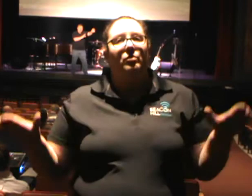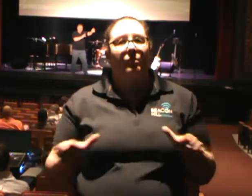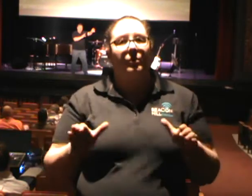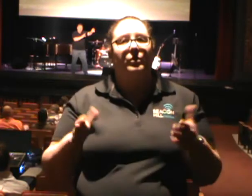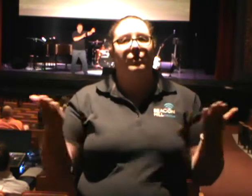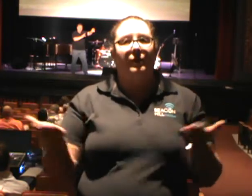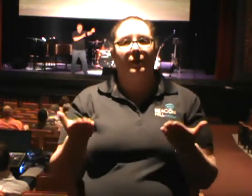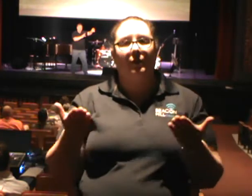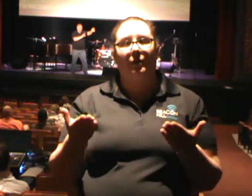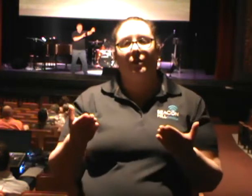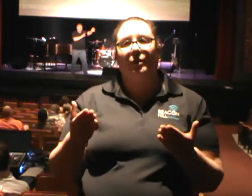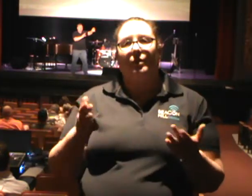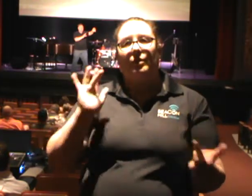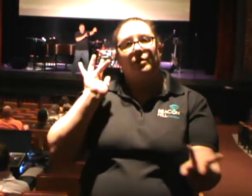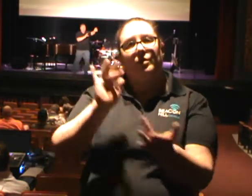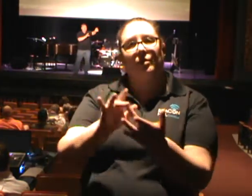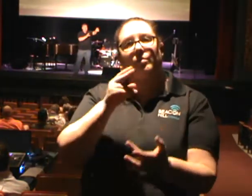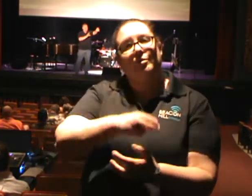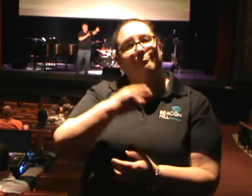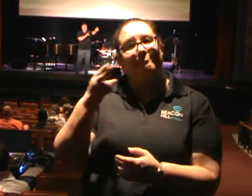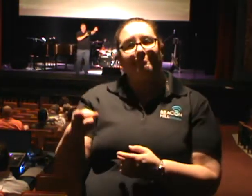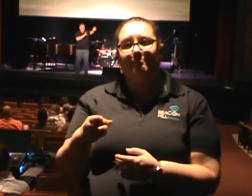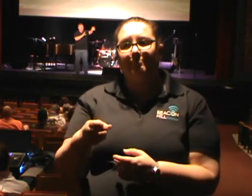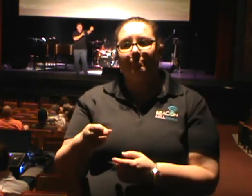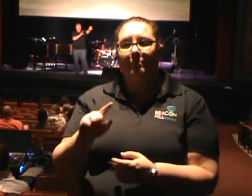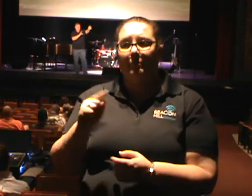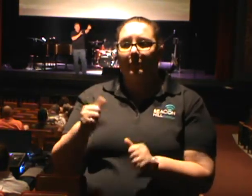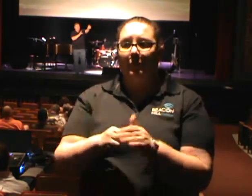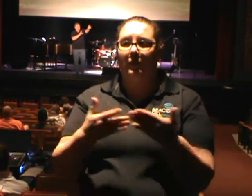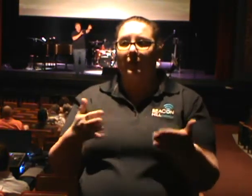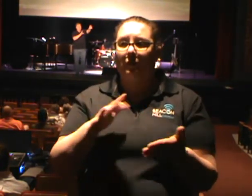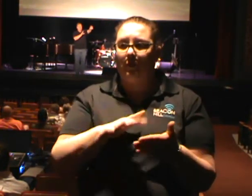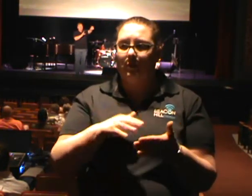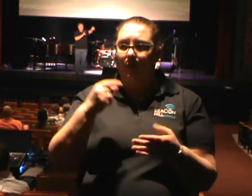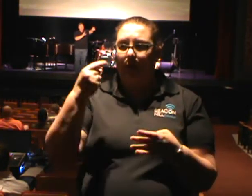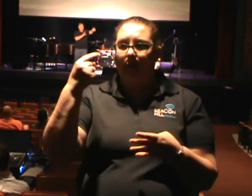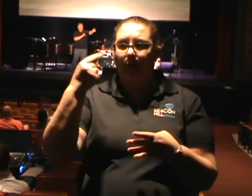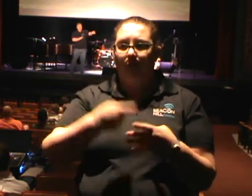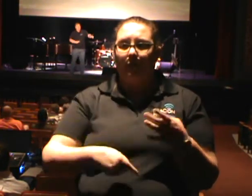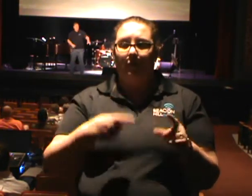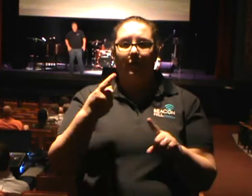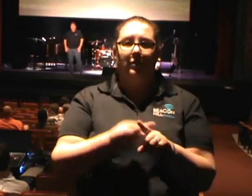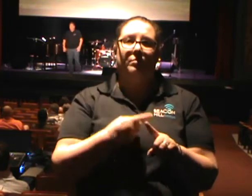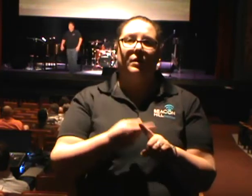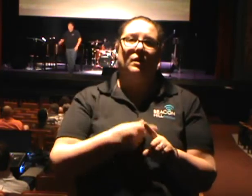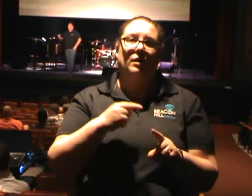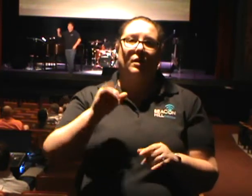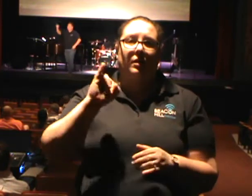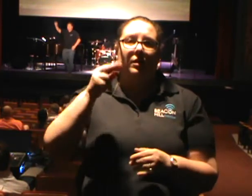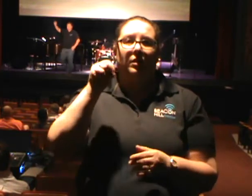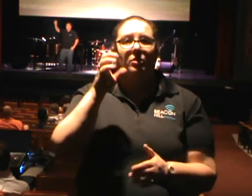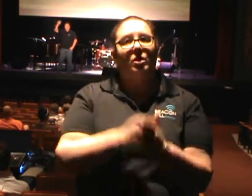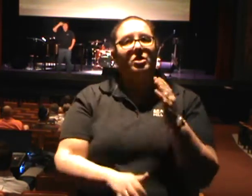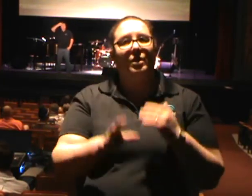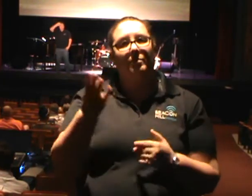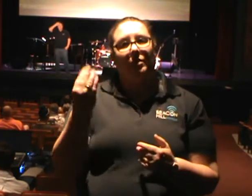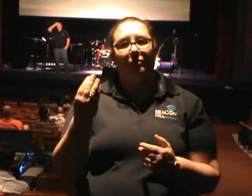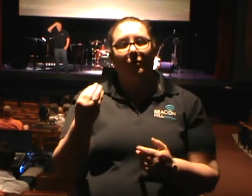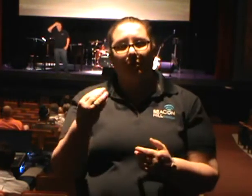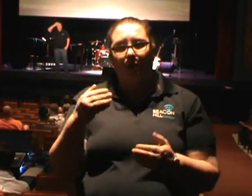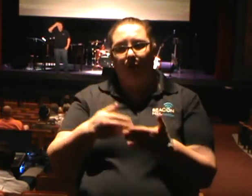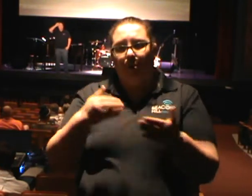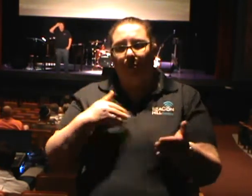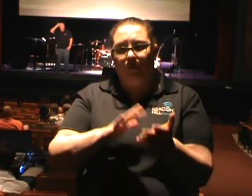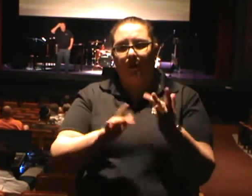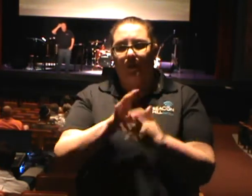desire that? You know, one of the things that we're going to be studying here in a few months in John chapter 14 is right before Jesus Christ went to